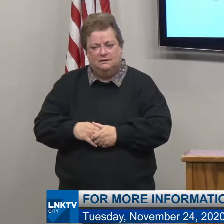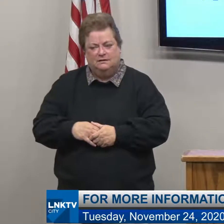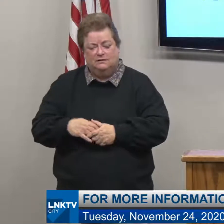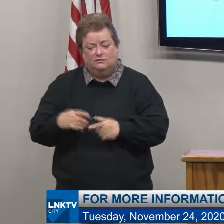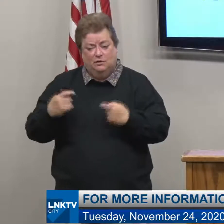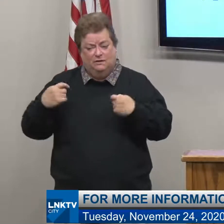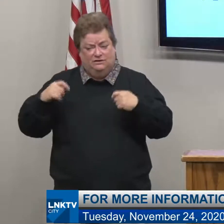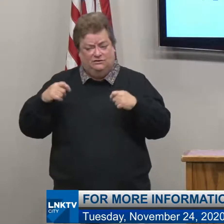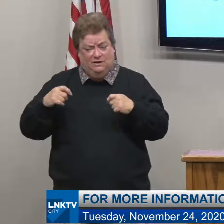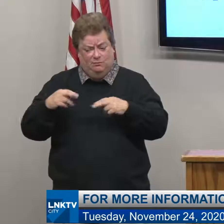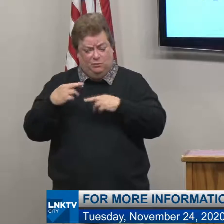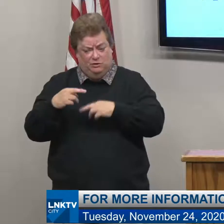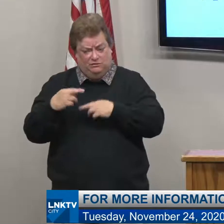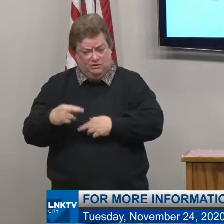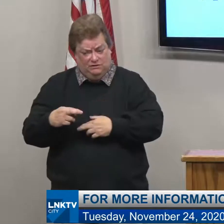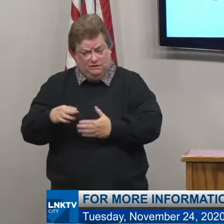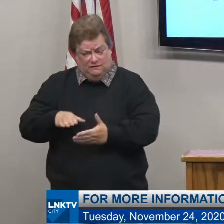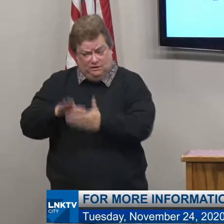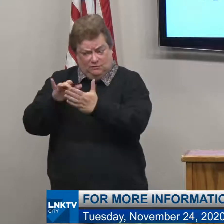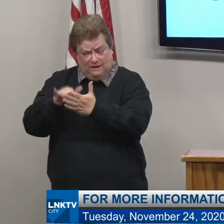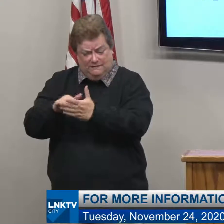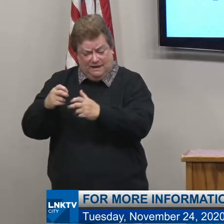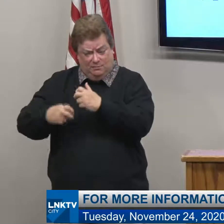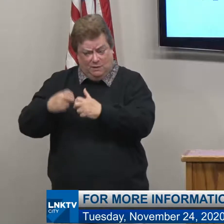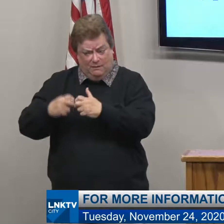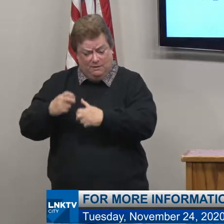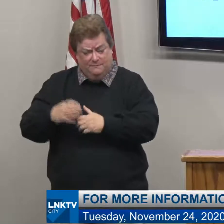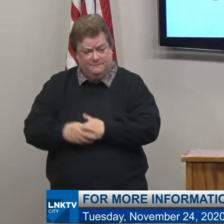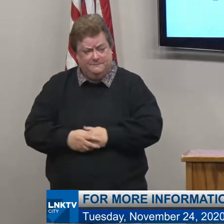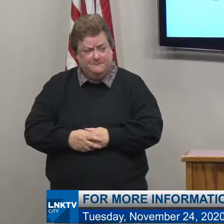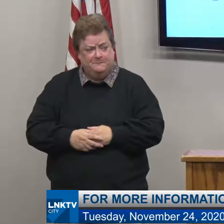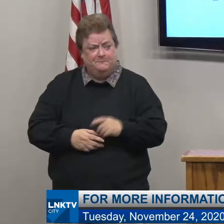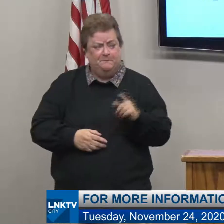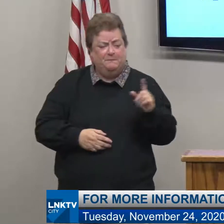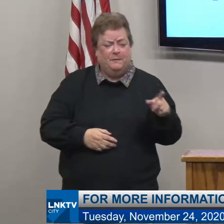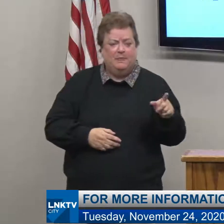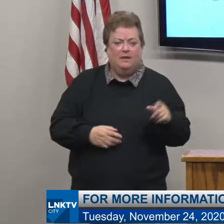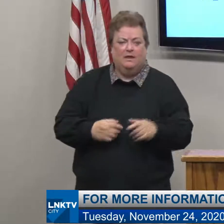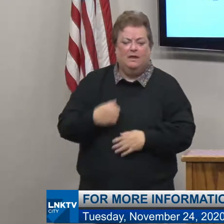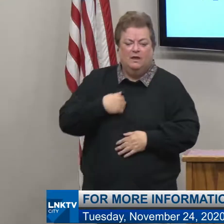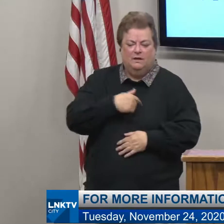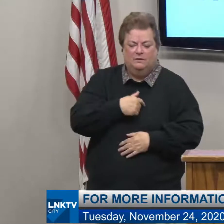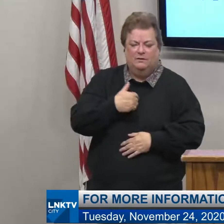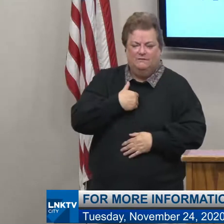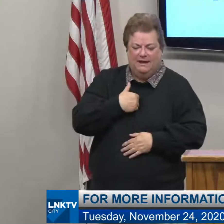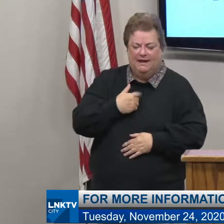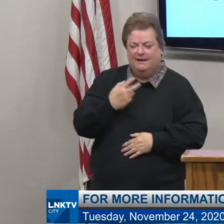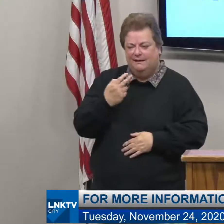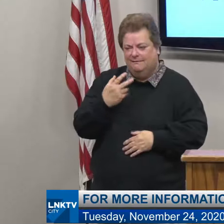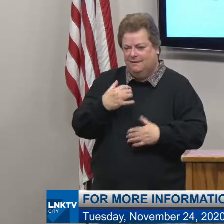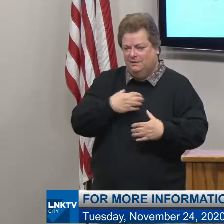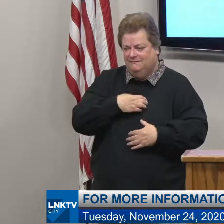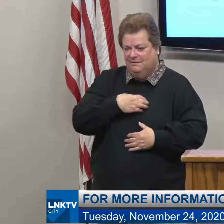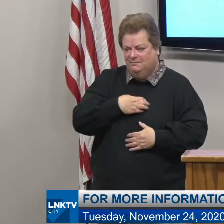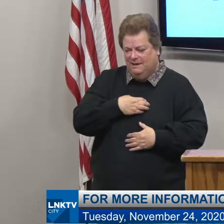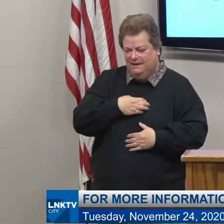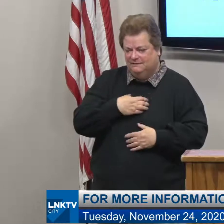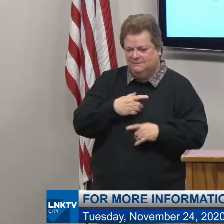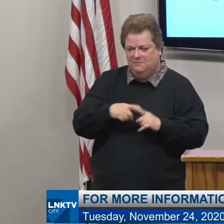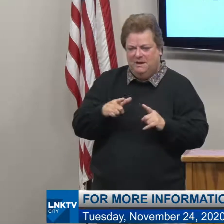restriction sort of address some of those problems? You know, Riley, we've had a couple complaints, but in general,